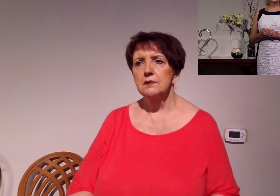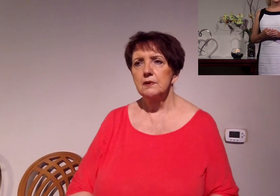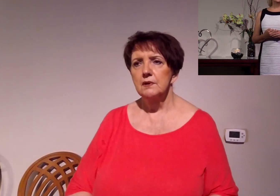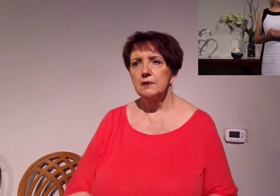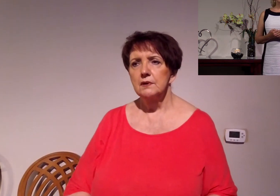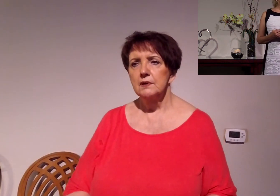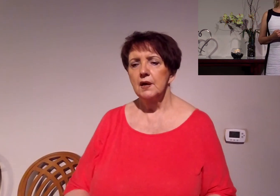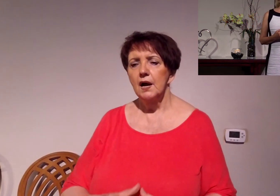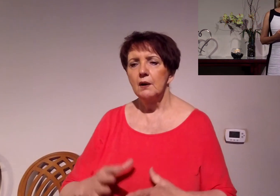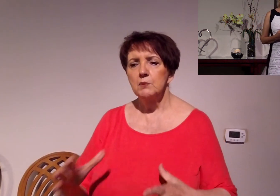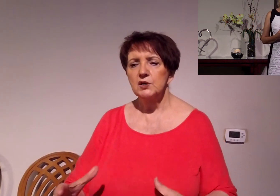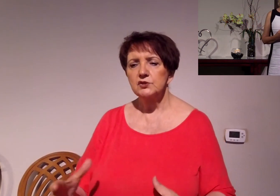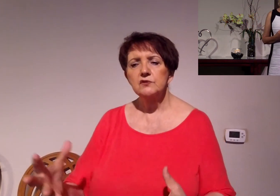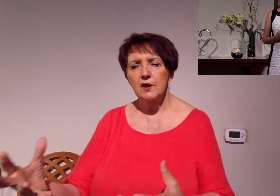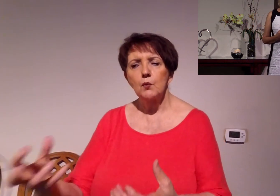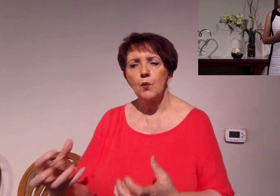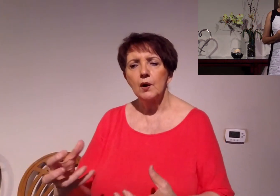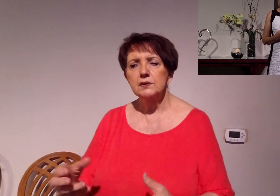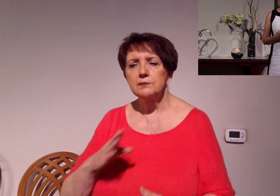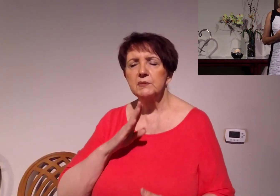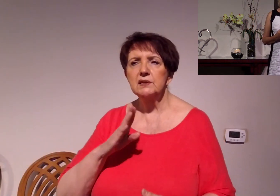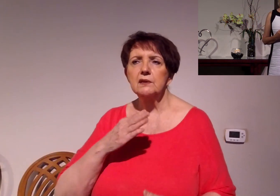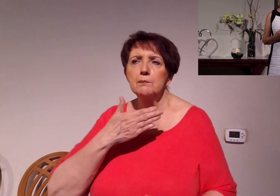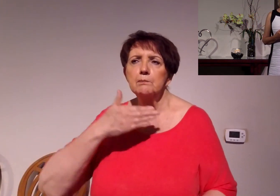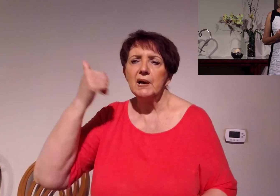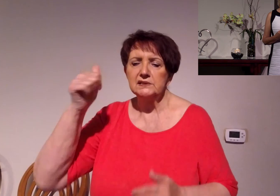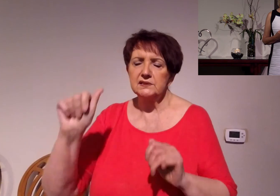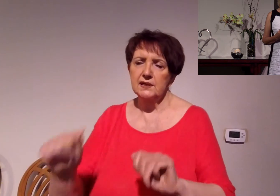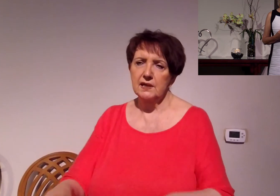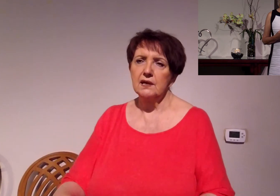how much they seek to be the best they can be.